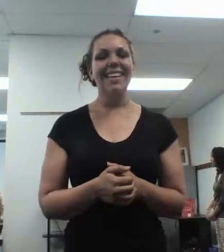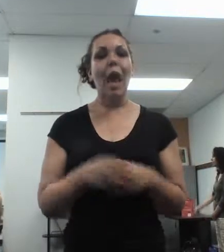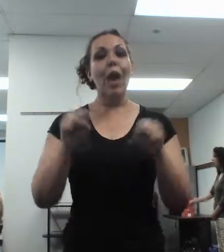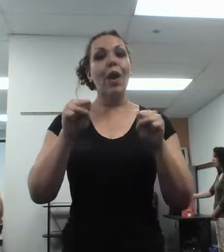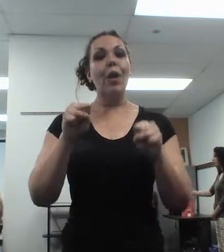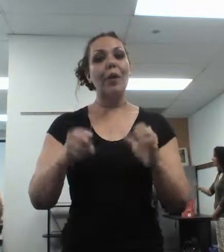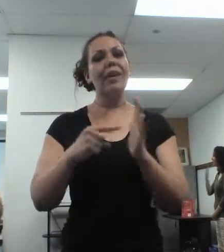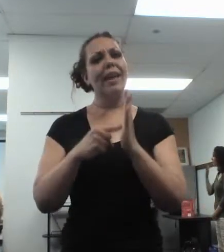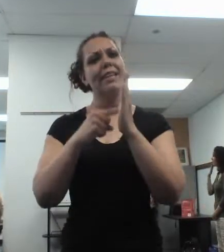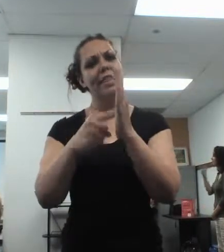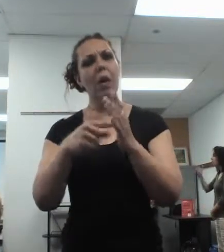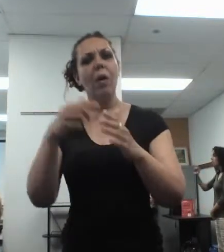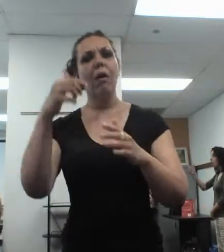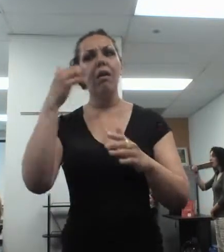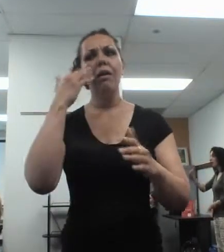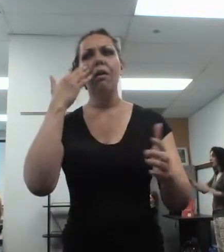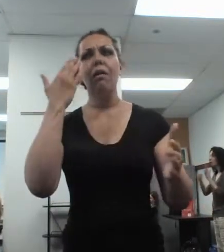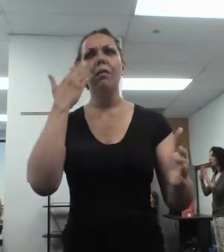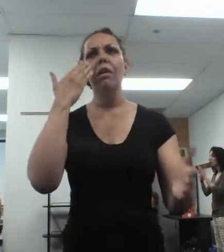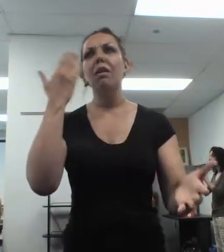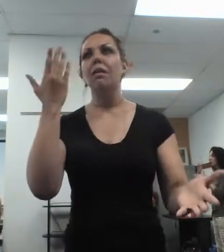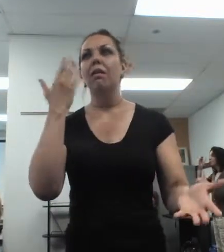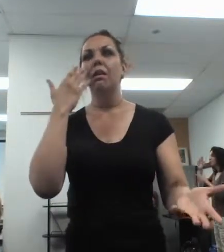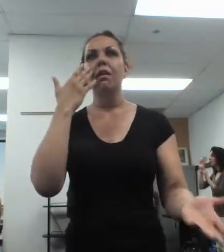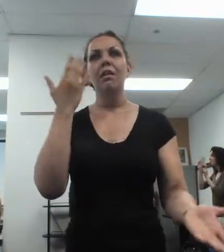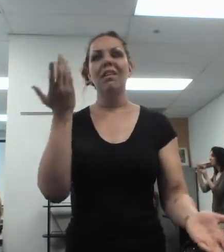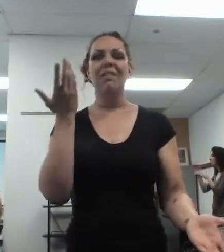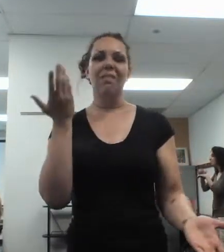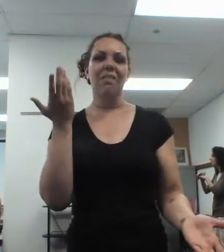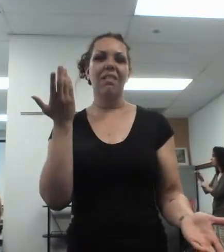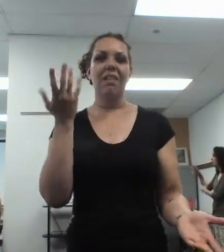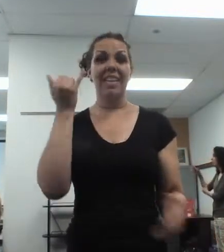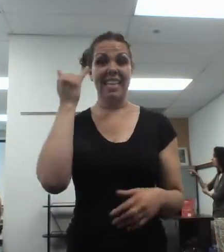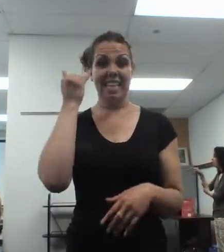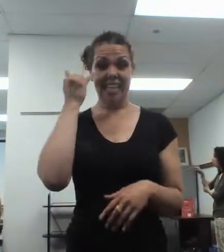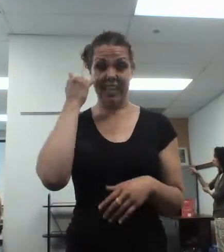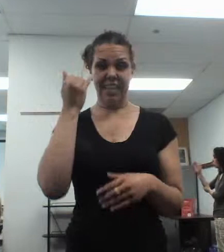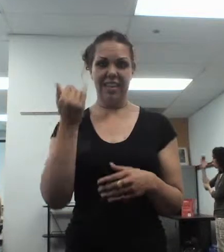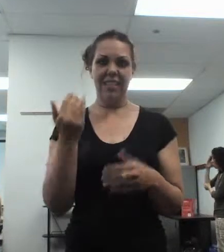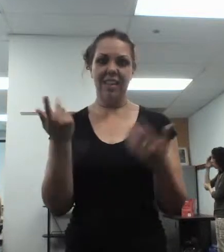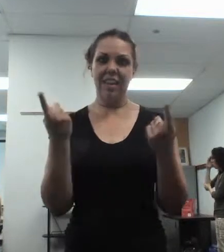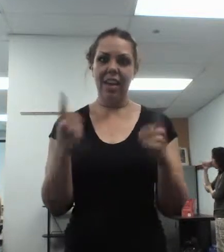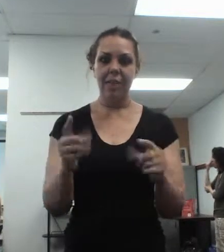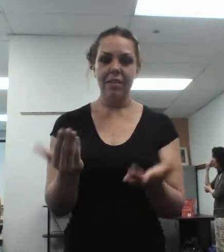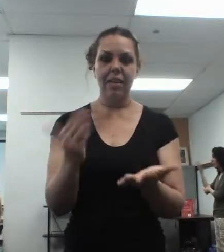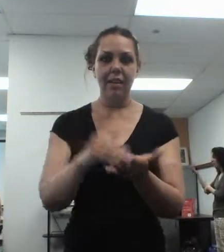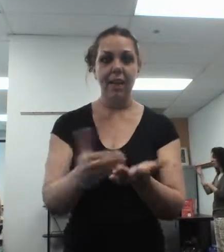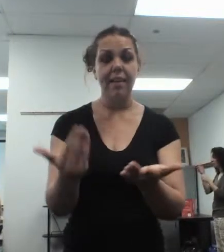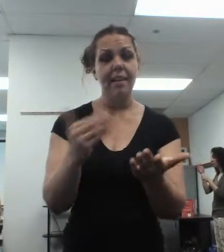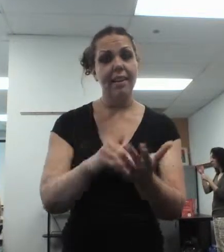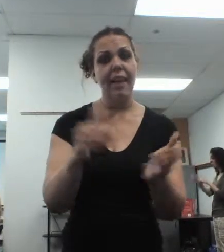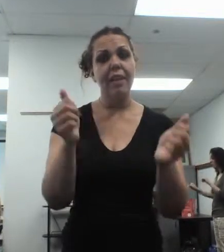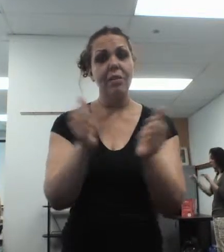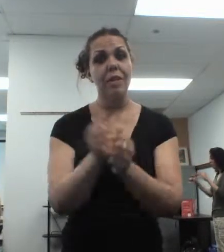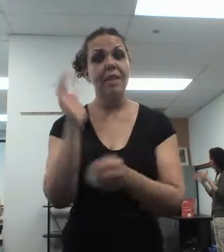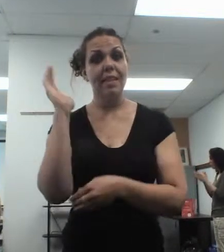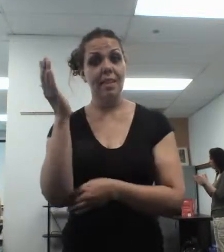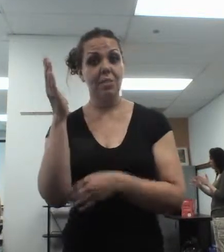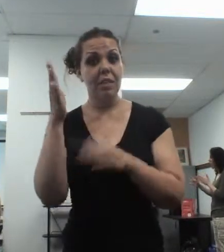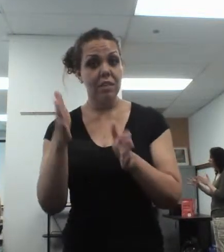that, and if it's a pattern with the speaker, hearing people can hear it.